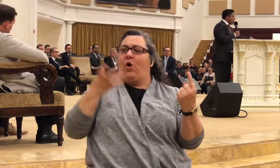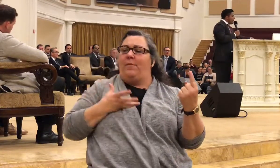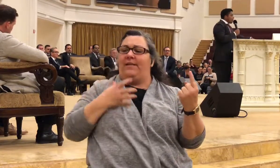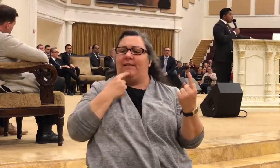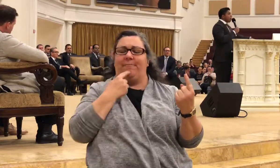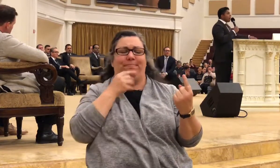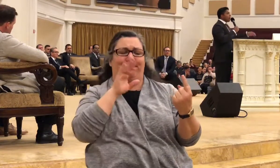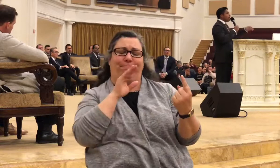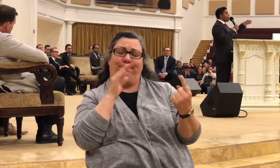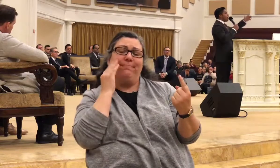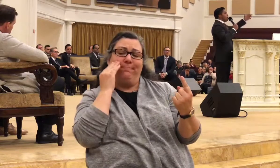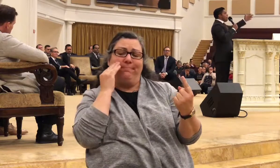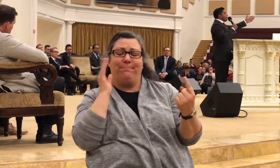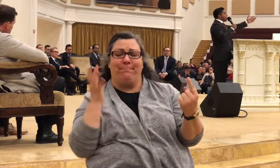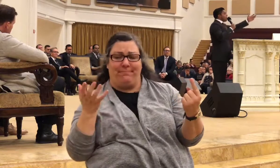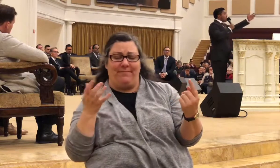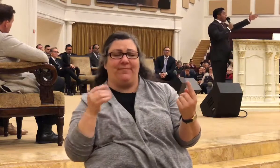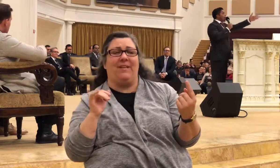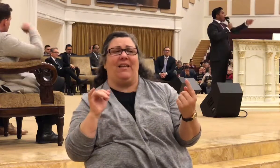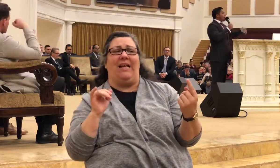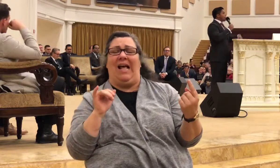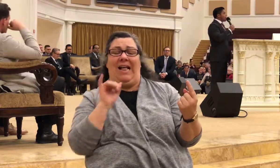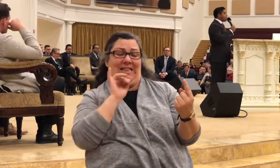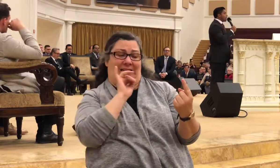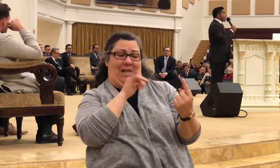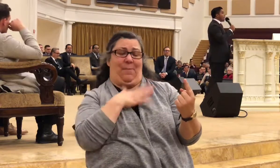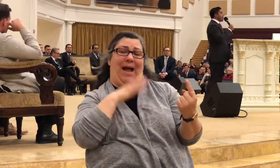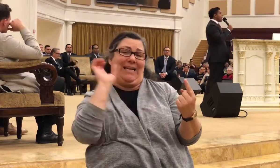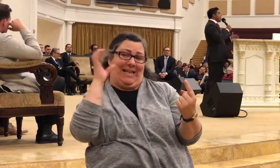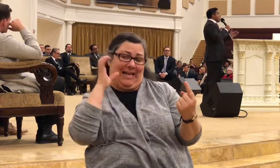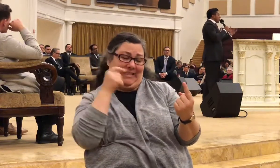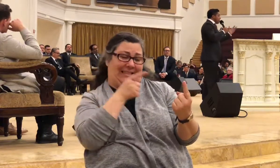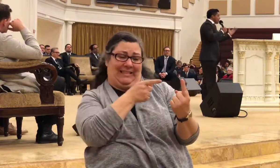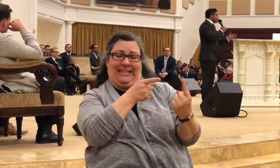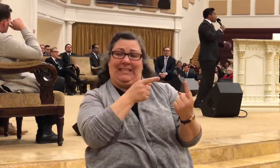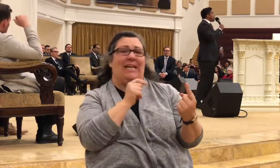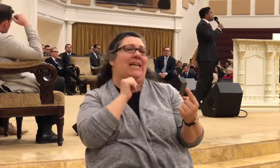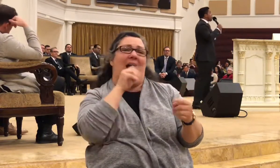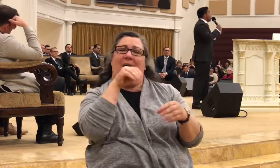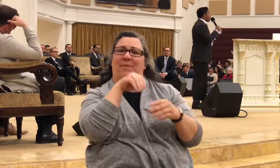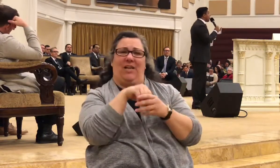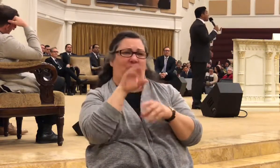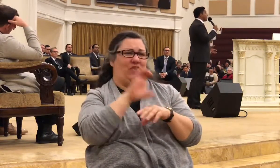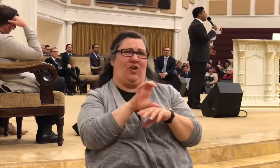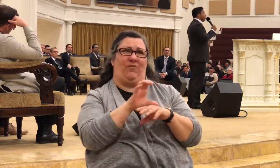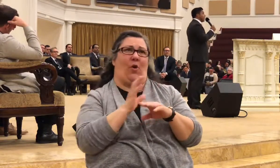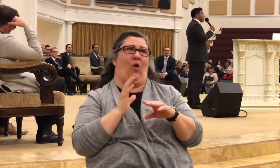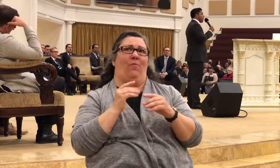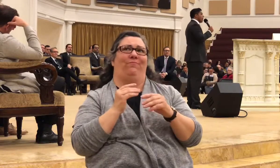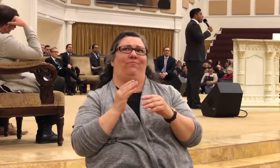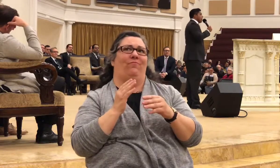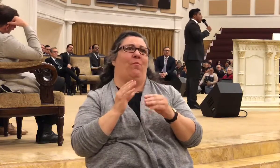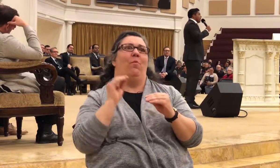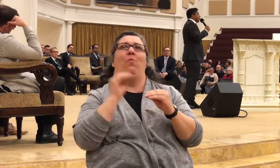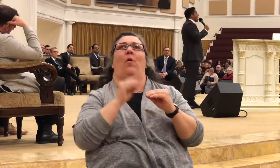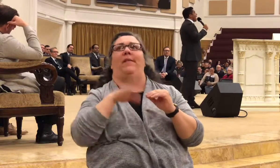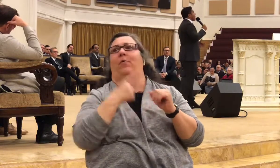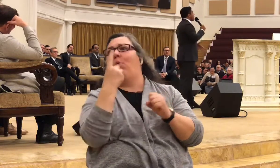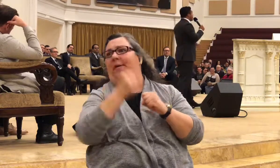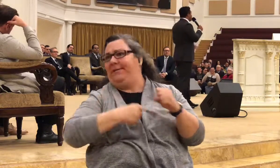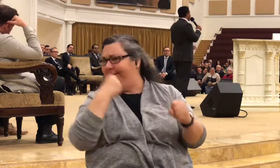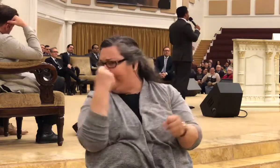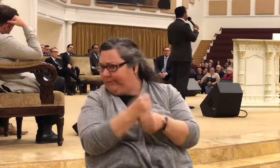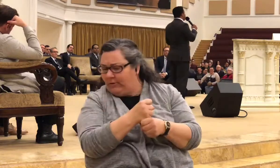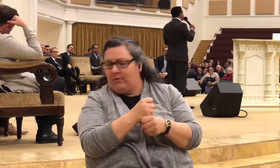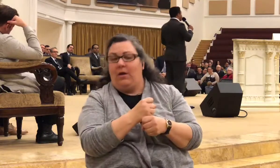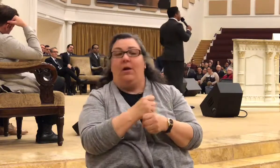said, "You know, this is my cousin, and she had not been in church for over a year. And we